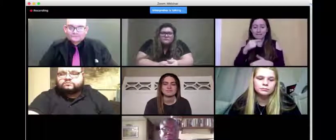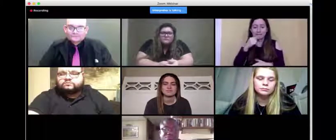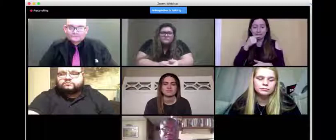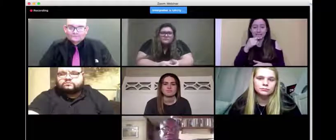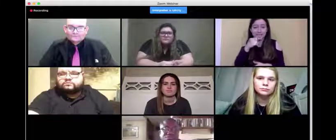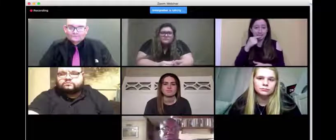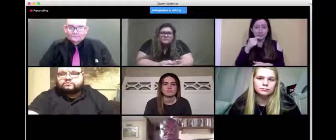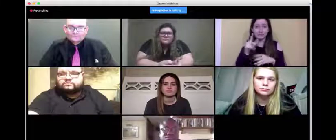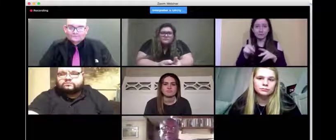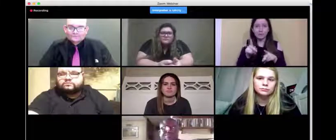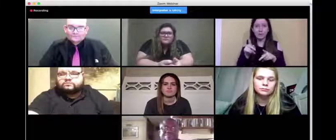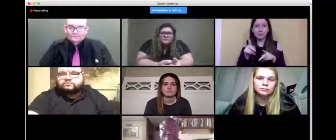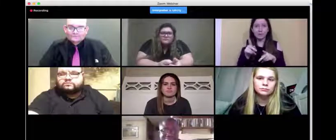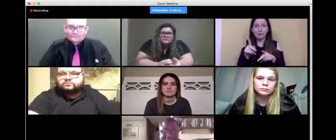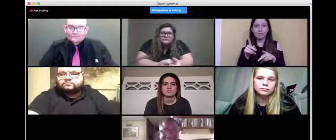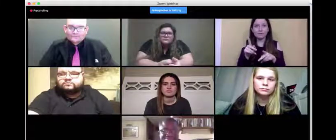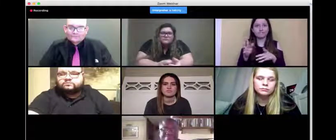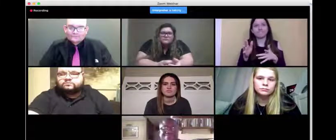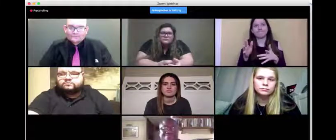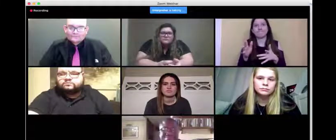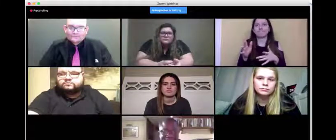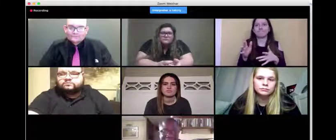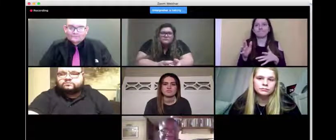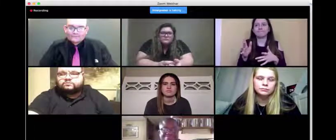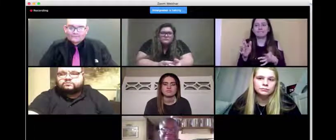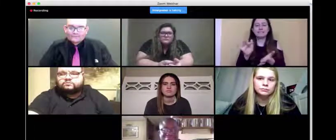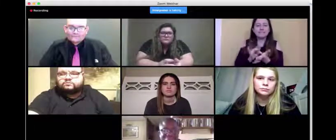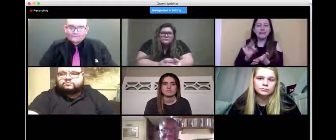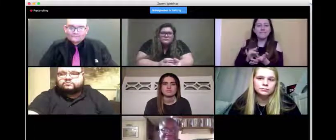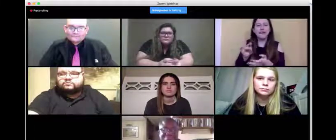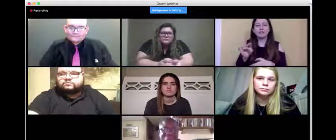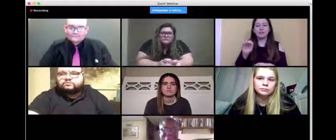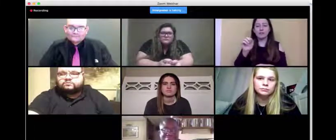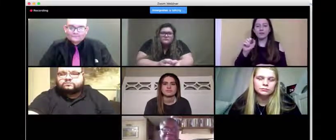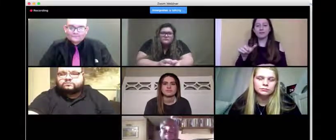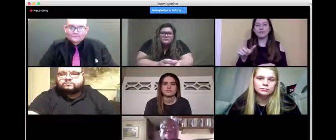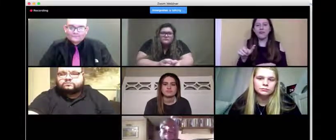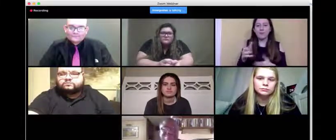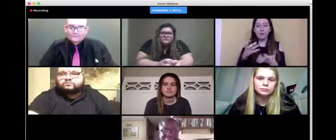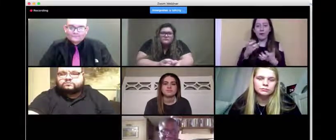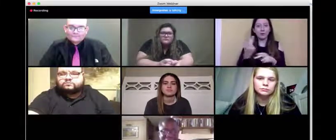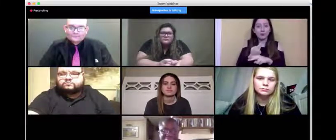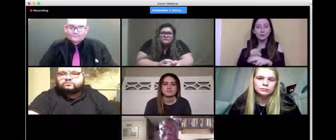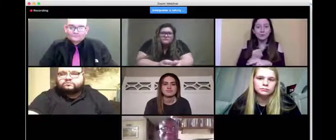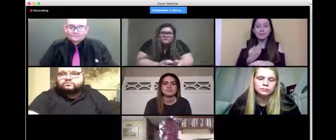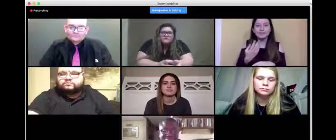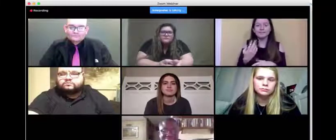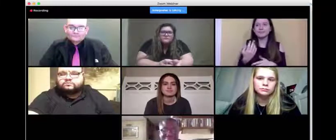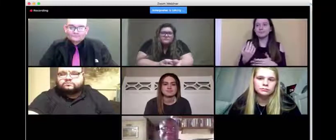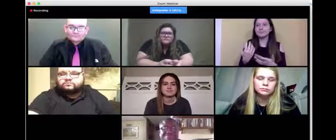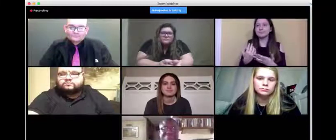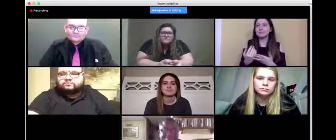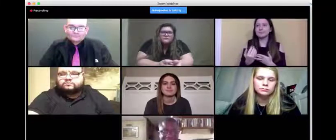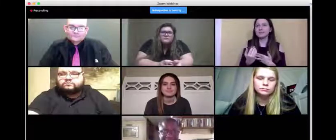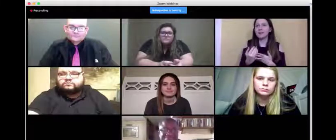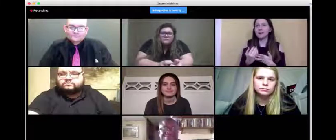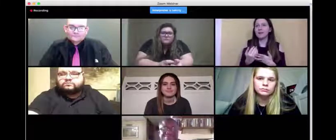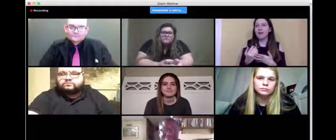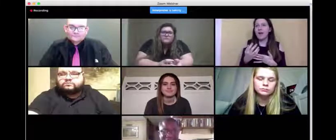can take advantage and use ASL through social media, and hearing people who